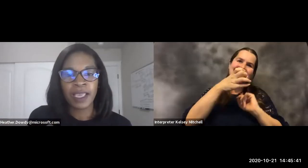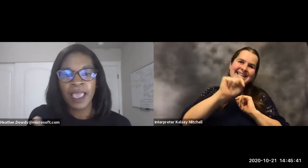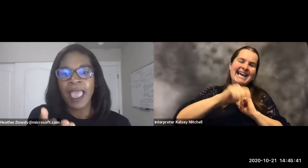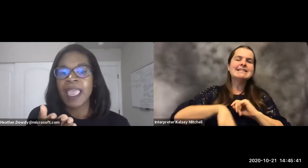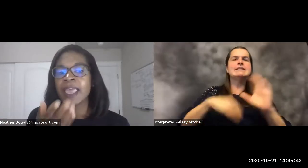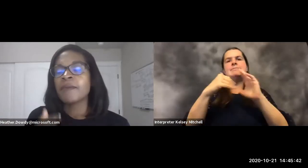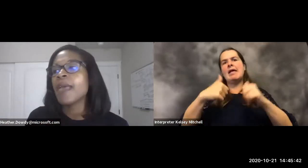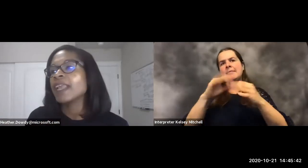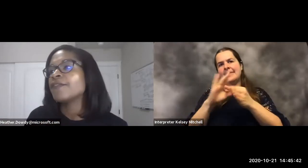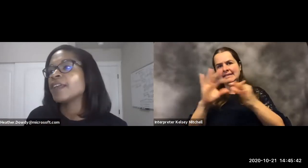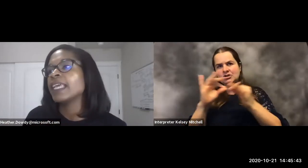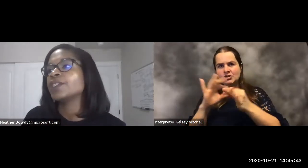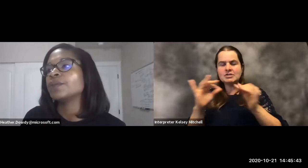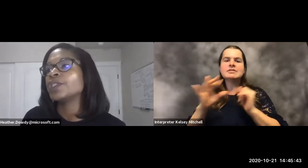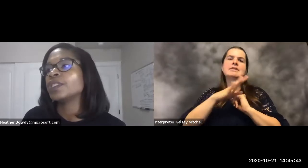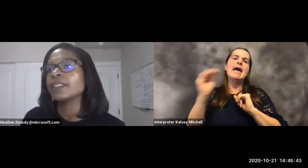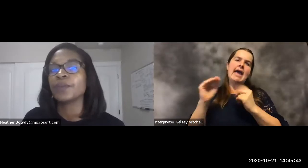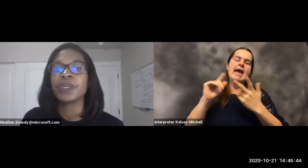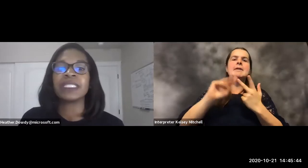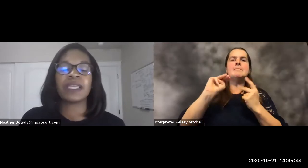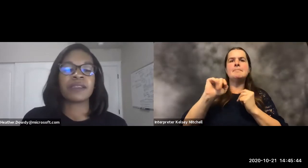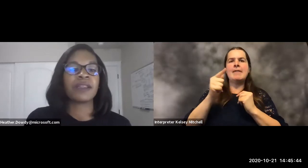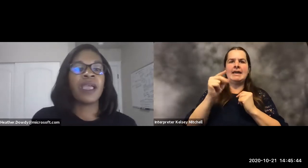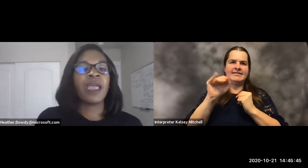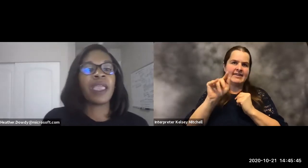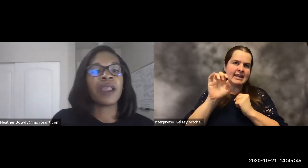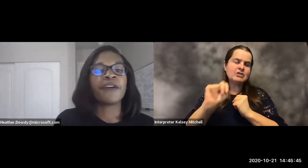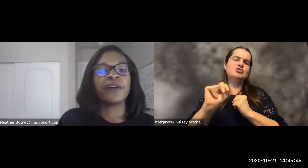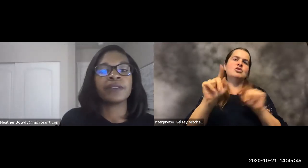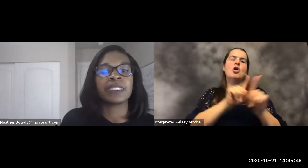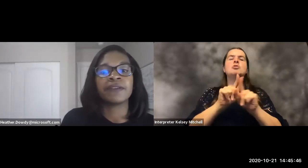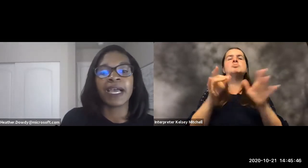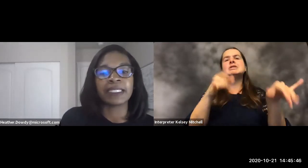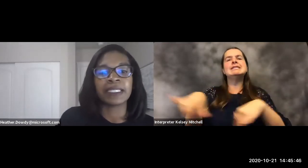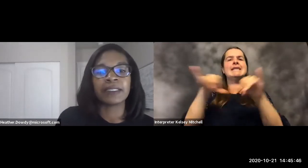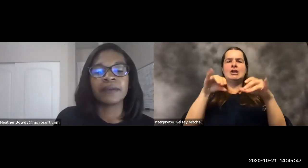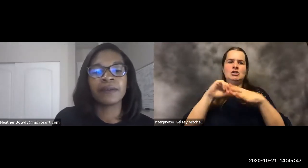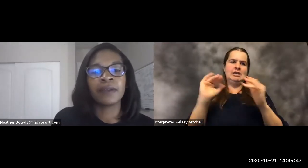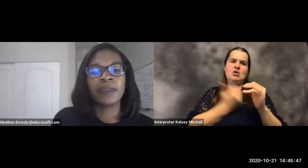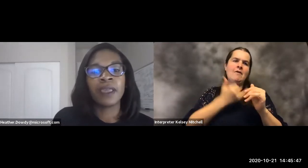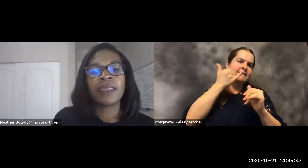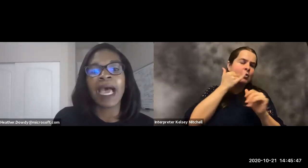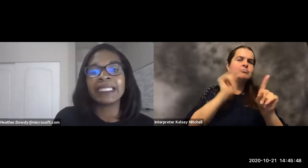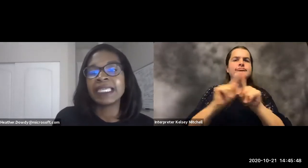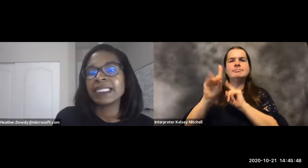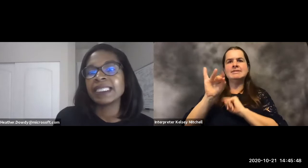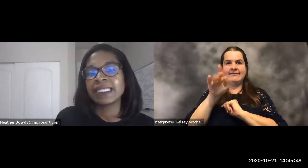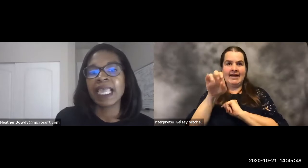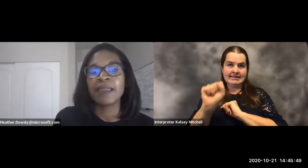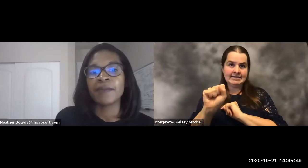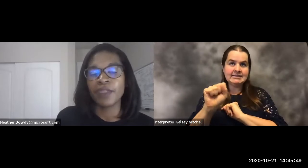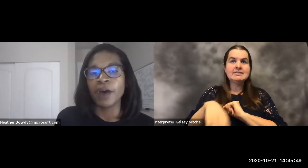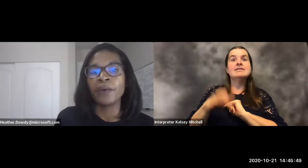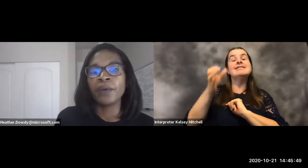messages, and magnification, which is also pretty standard in our phones and devices. The idea is